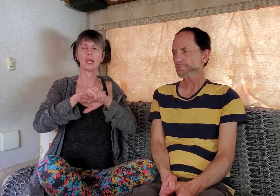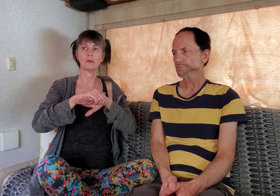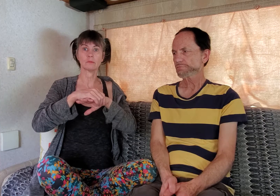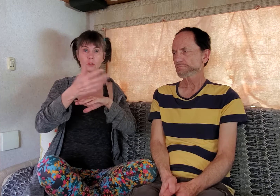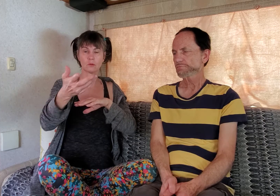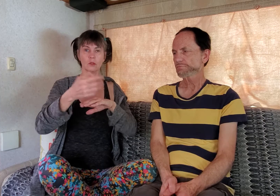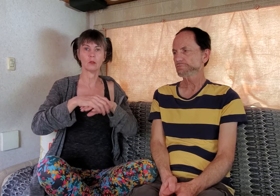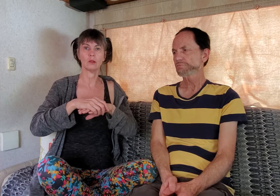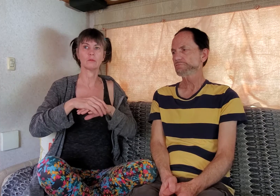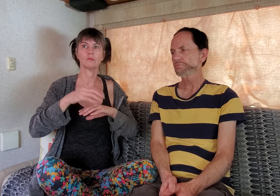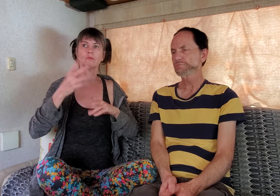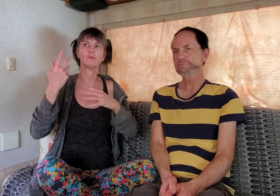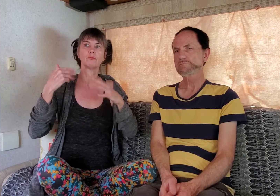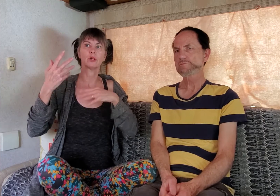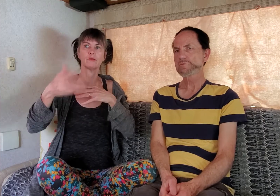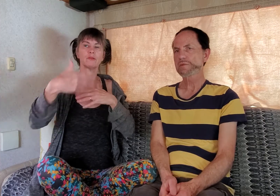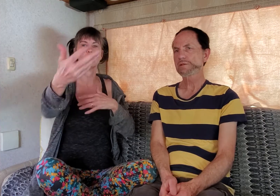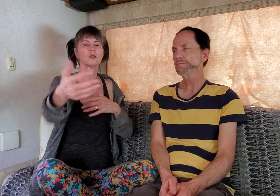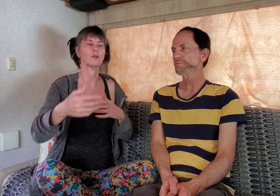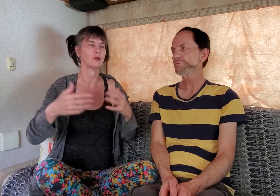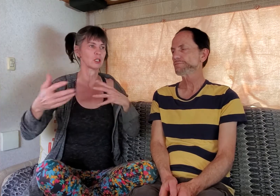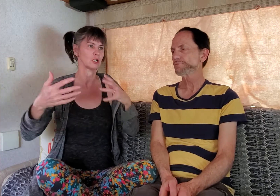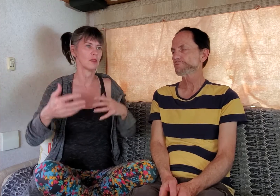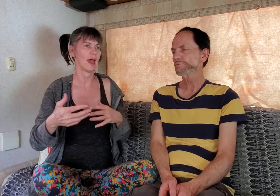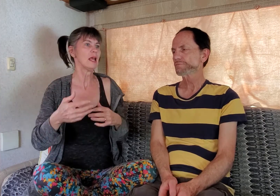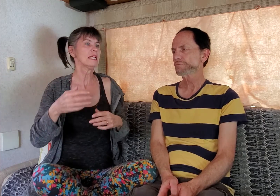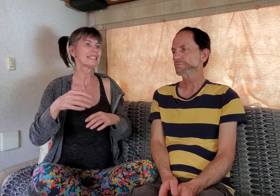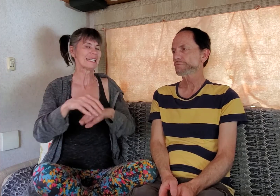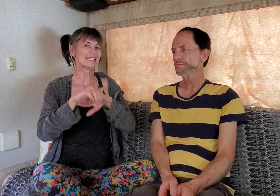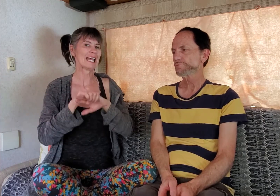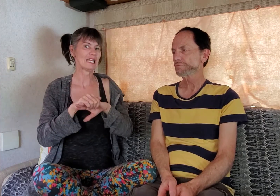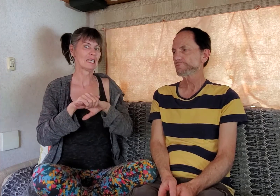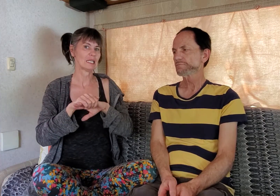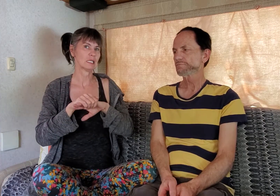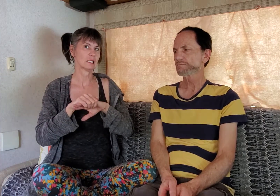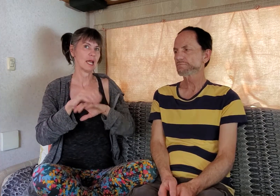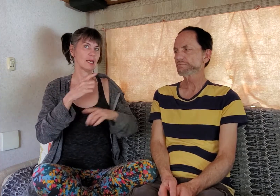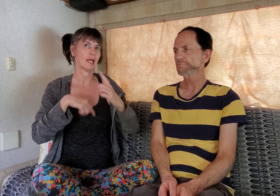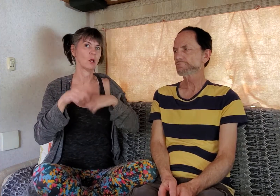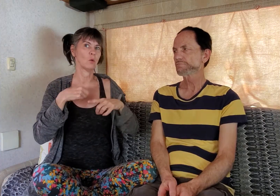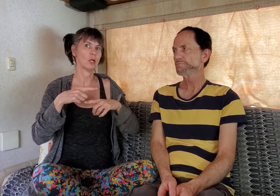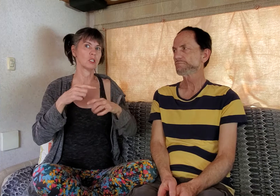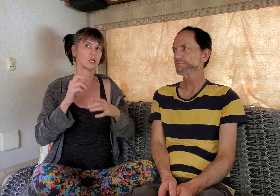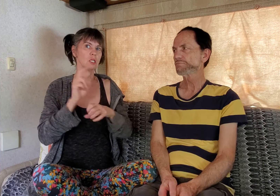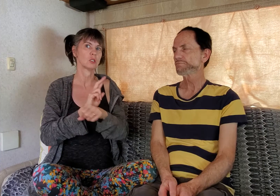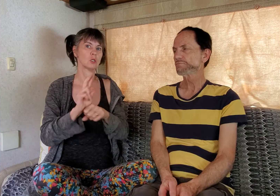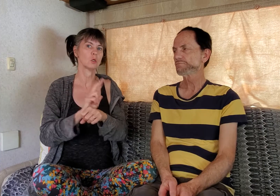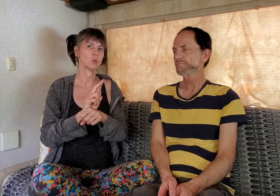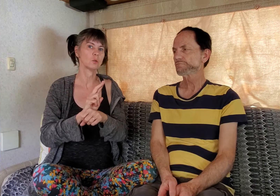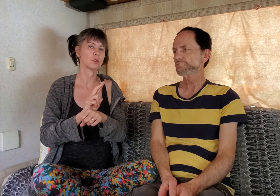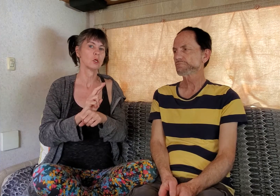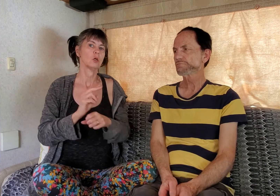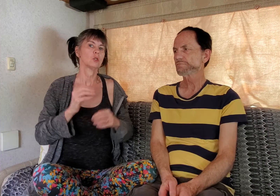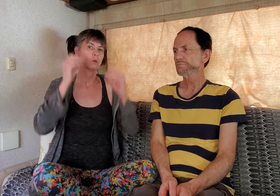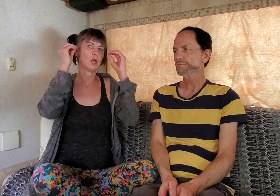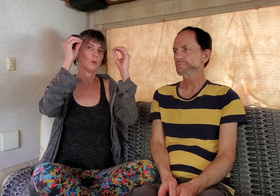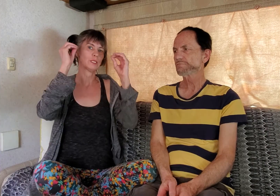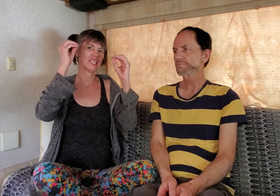sign, just a little brief introduction to that. C sign is sign language that is used to help